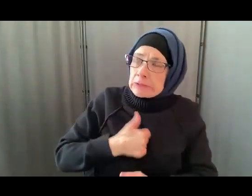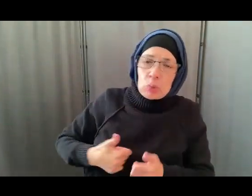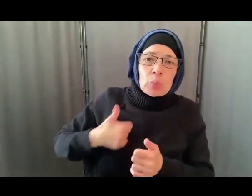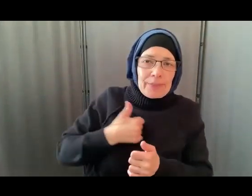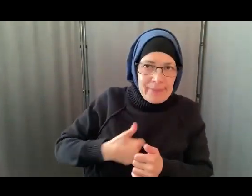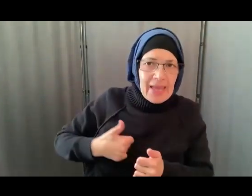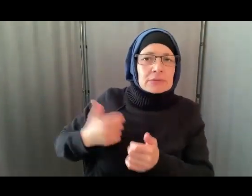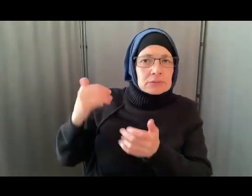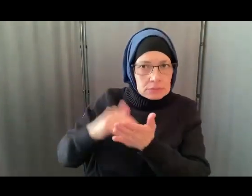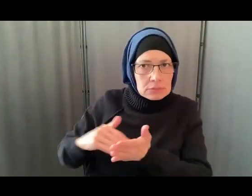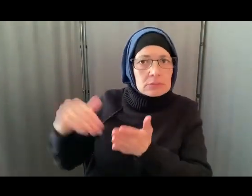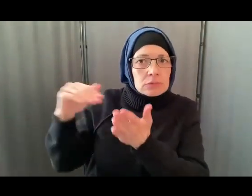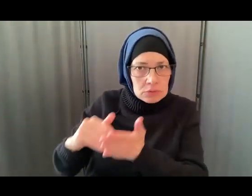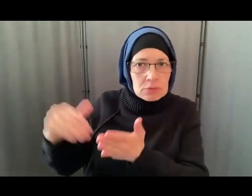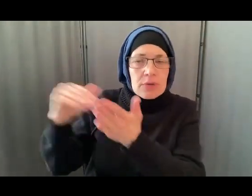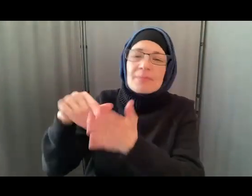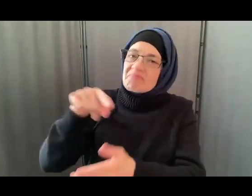This is very important to note.